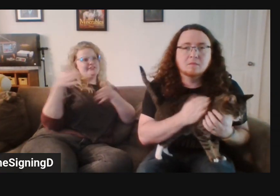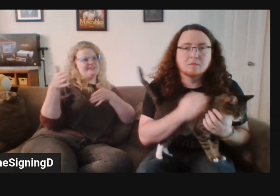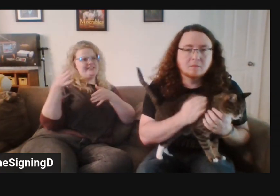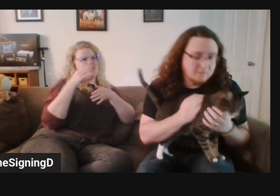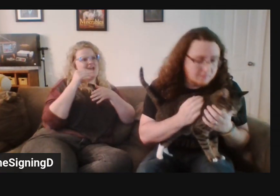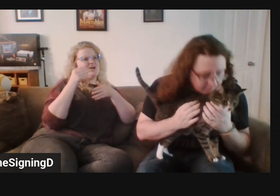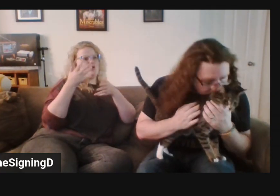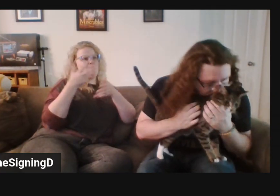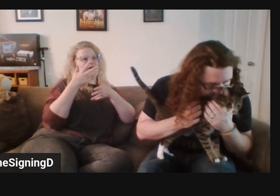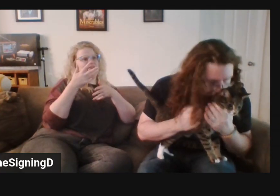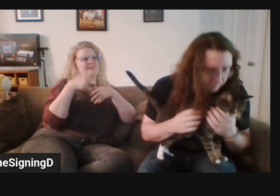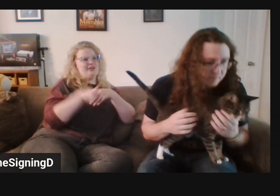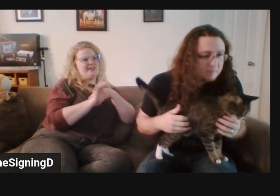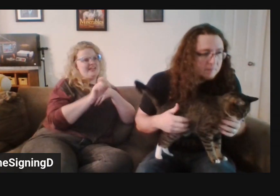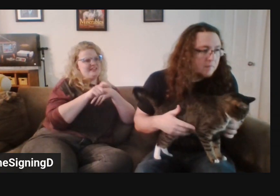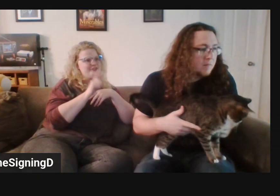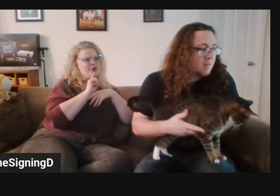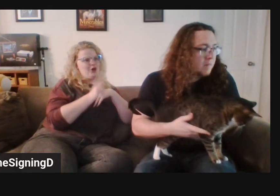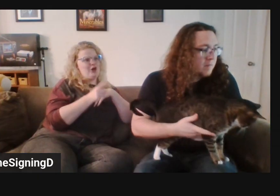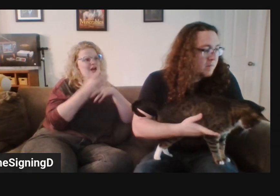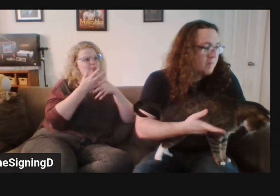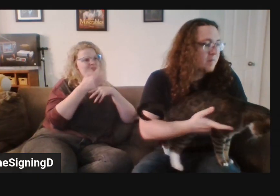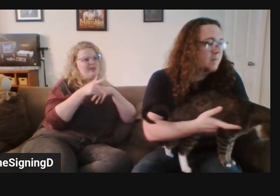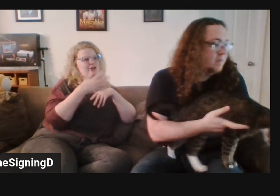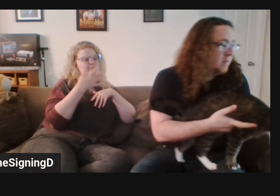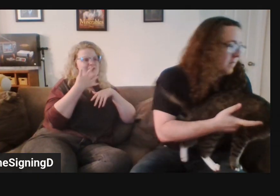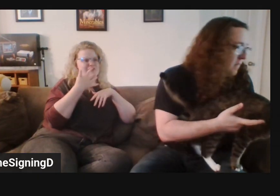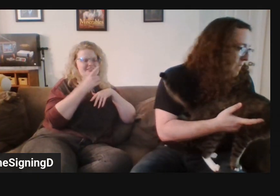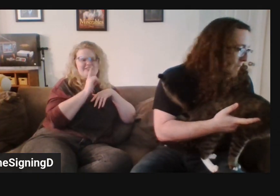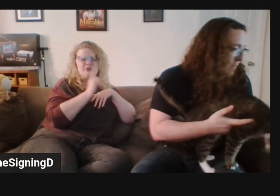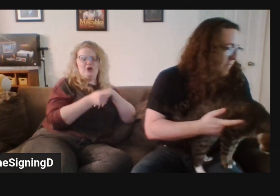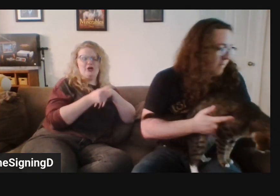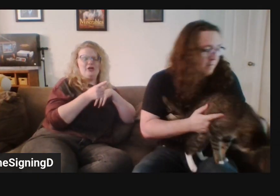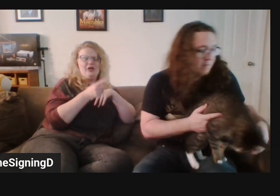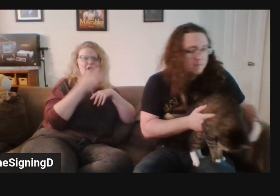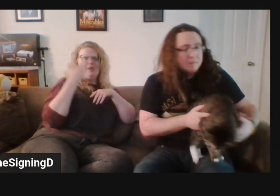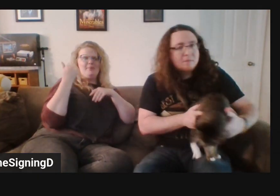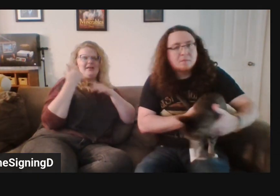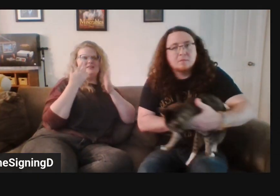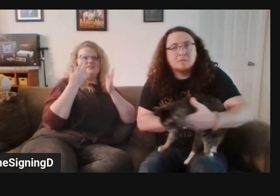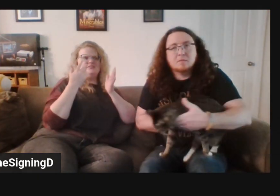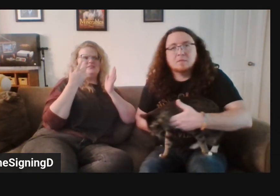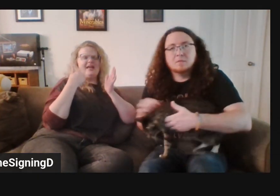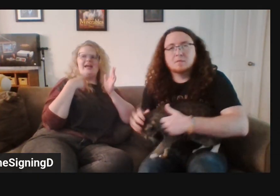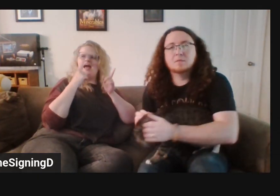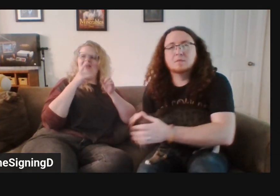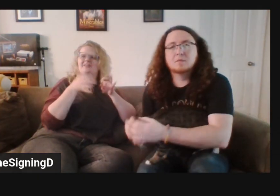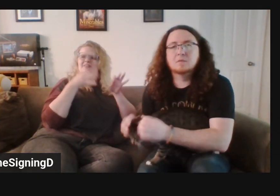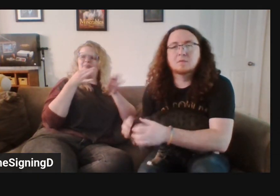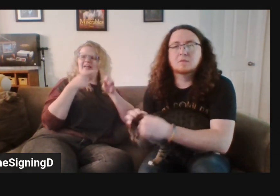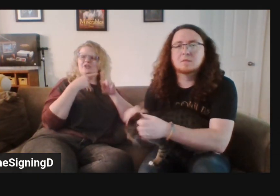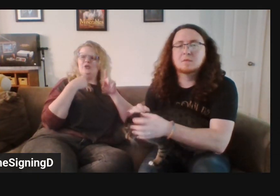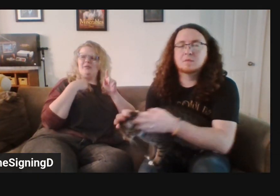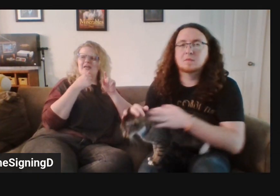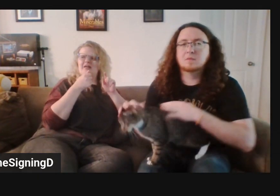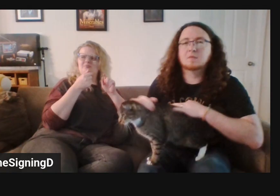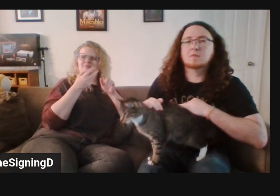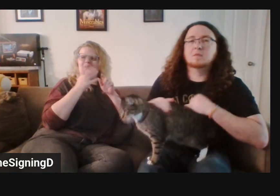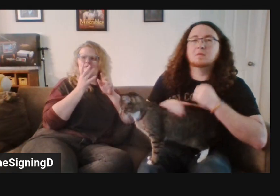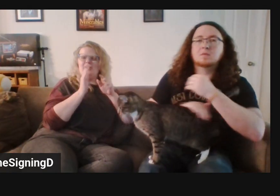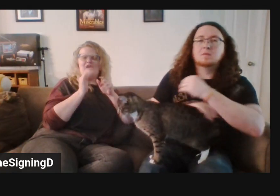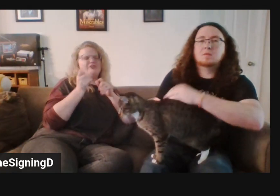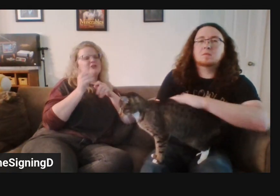each person and what their needs are and what their preferences are. Because, and I had this explained to